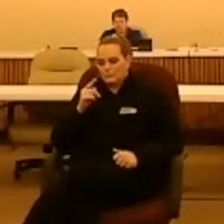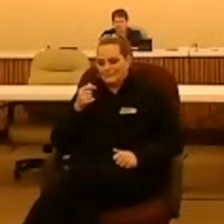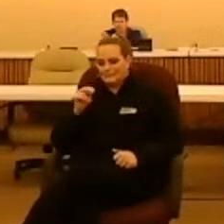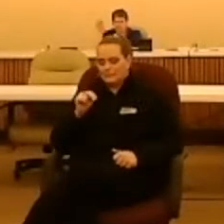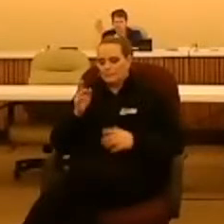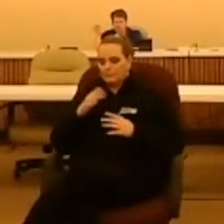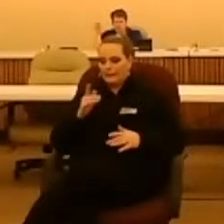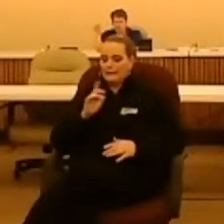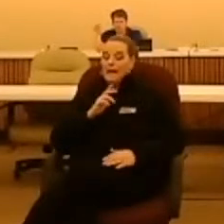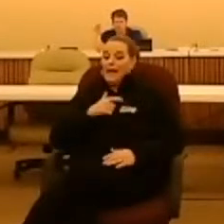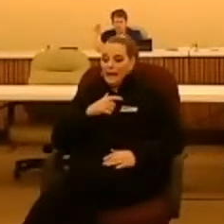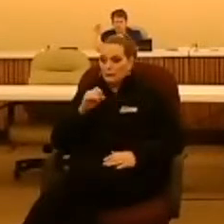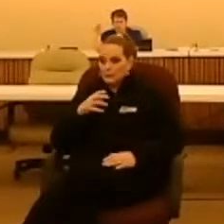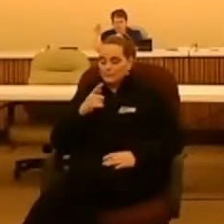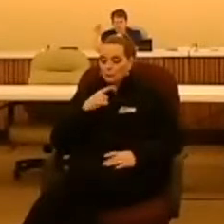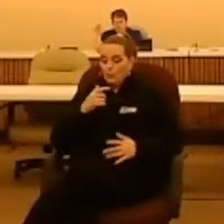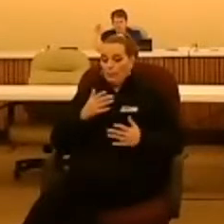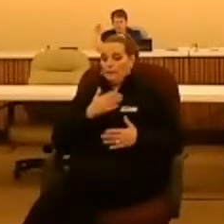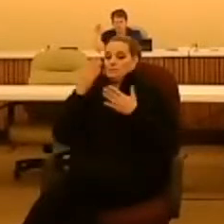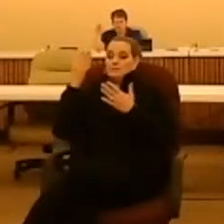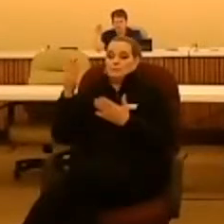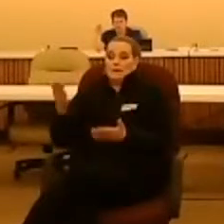say, is what they're proposing